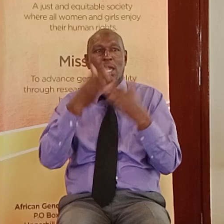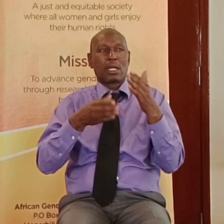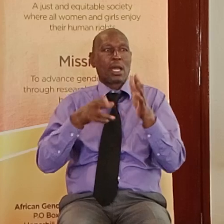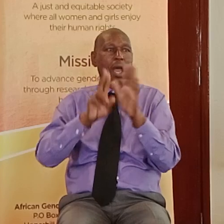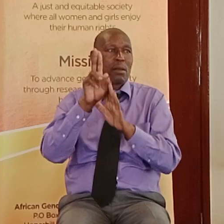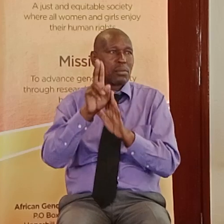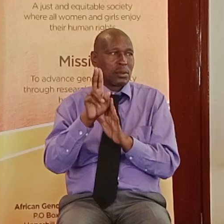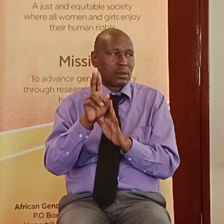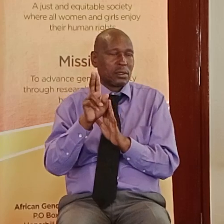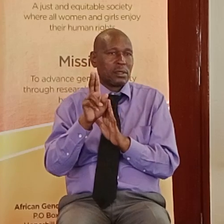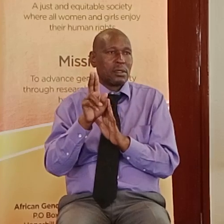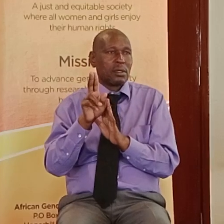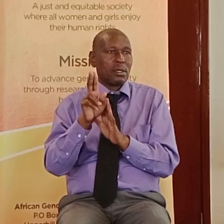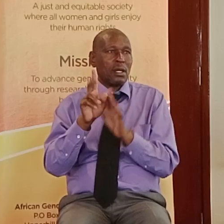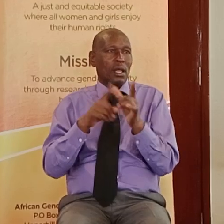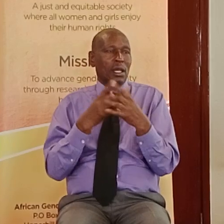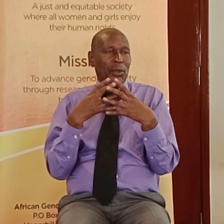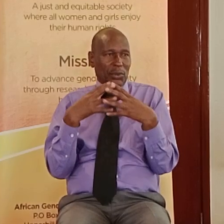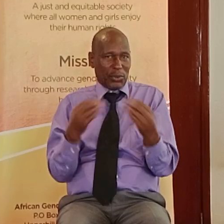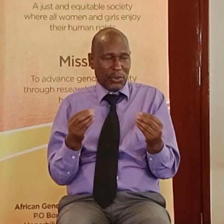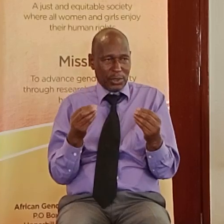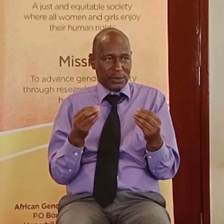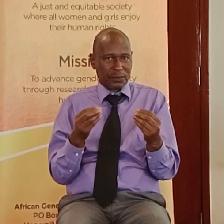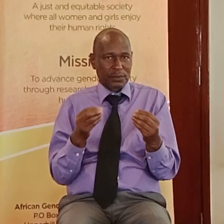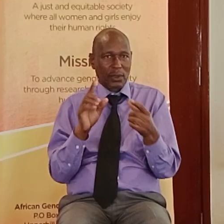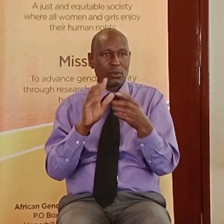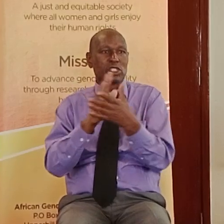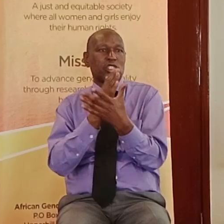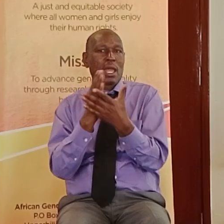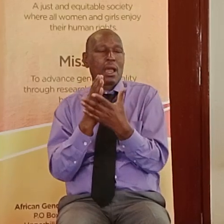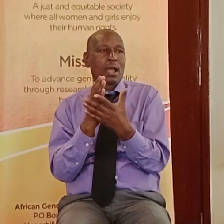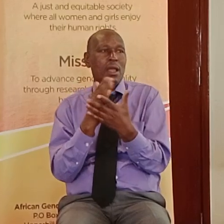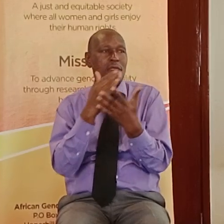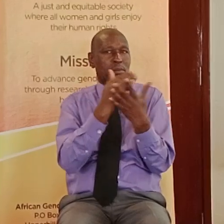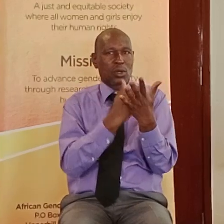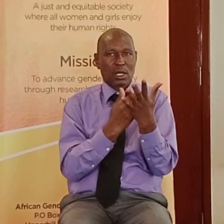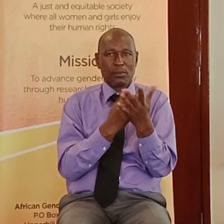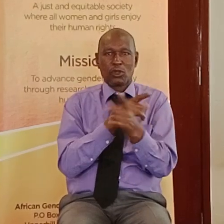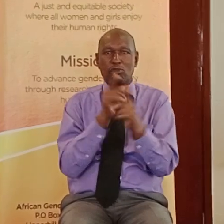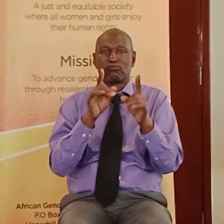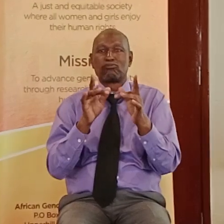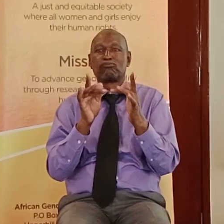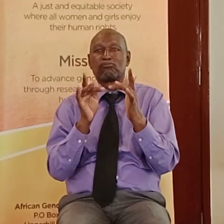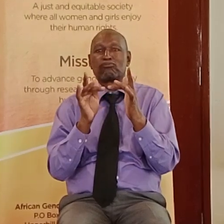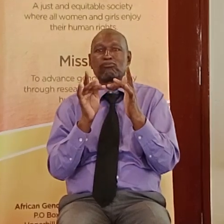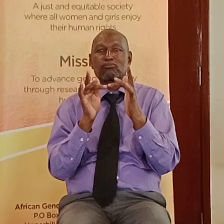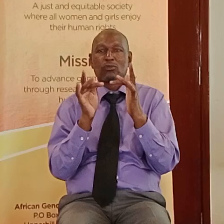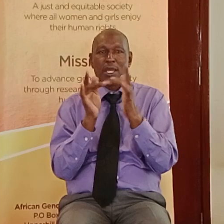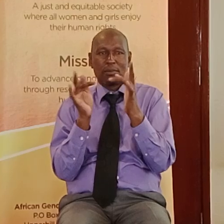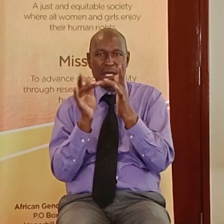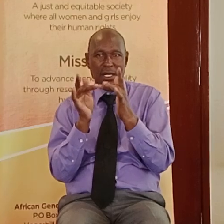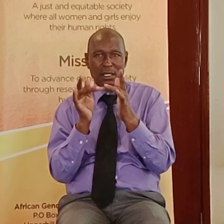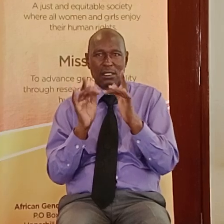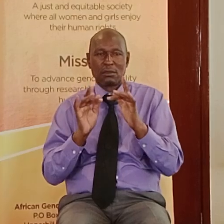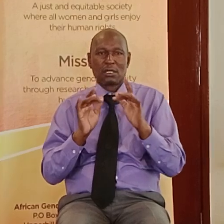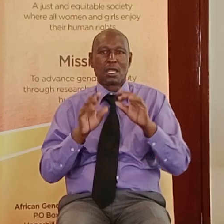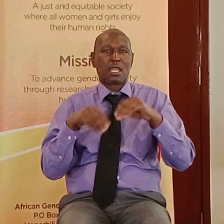growth of them. So we will be sharing this. You've given us your email address And by the time we go